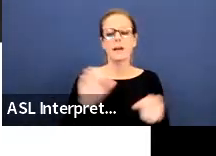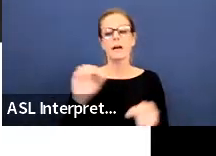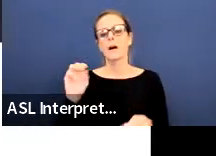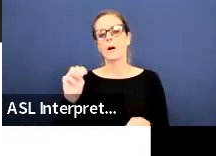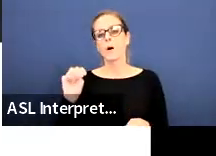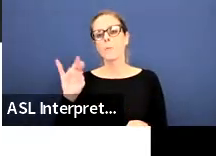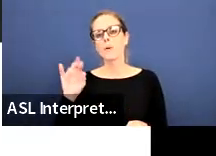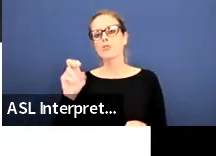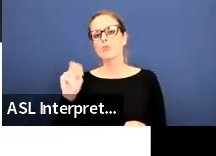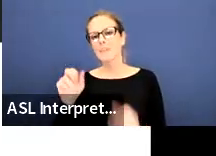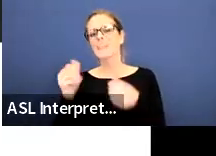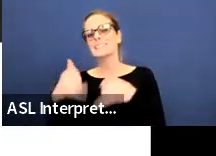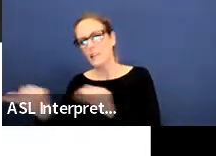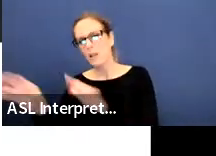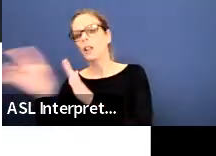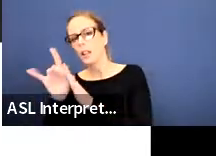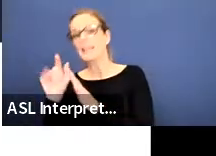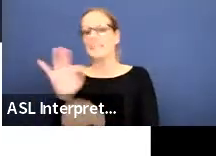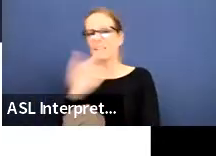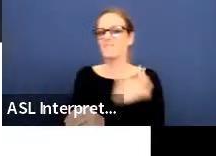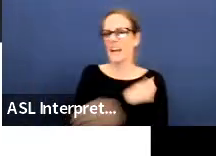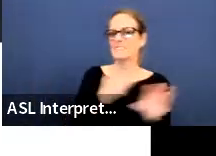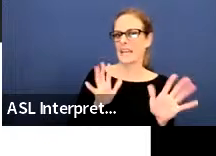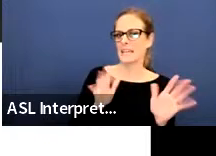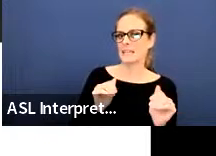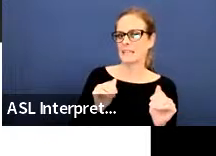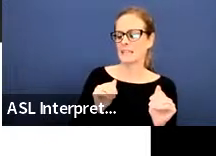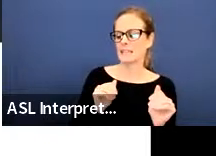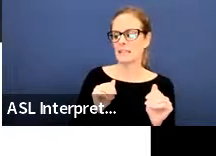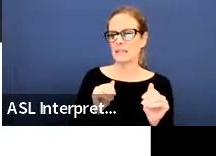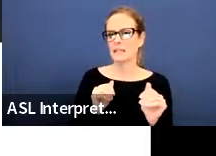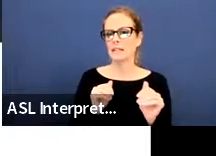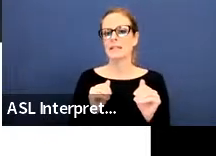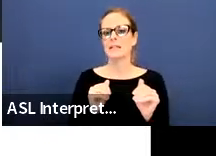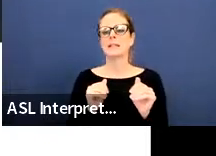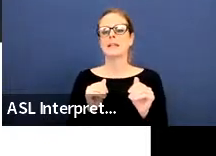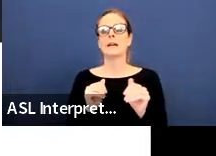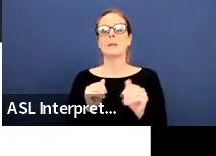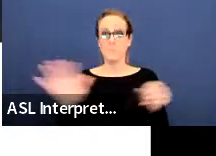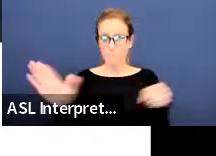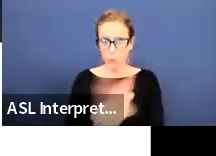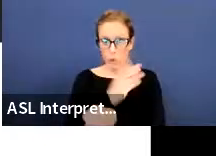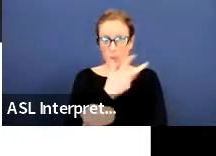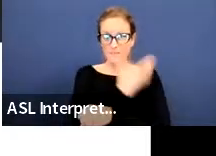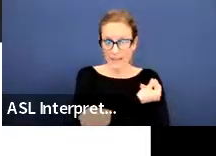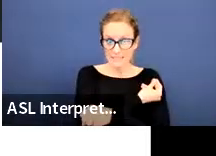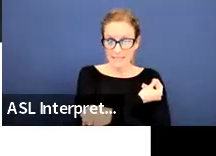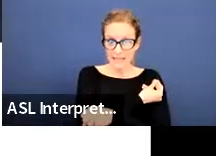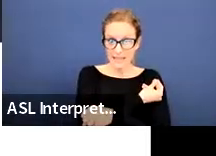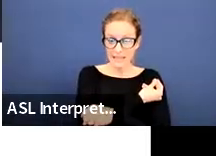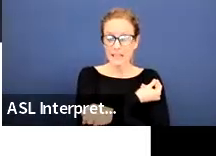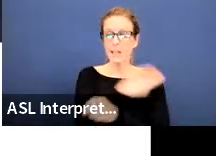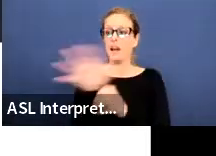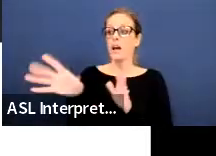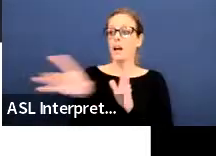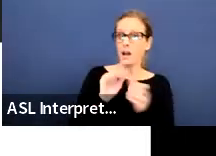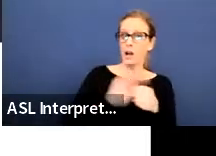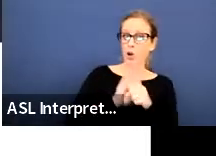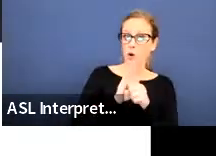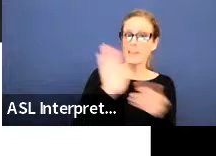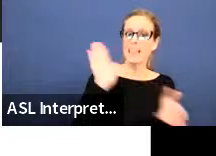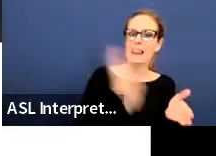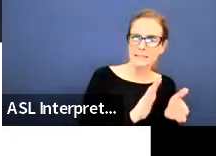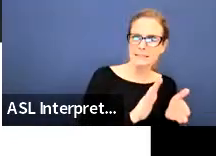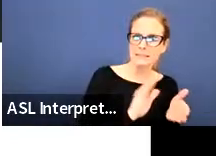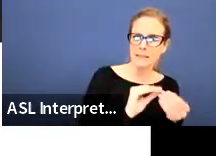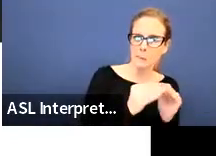vaccinated people. We have seen lower rates of infection in fully vaccinated people compared with unvaccinated people.